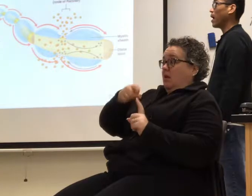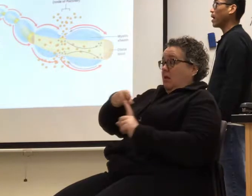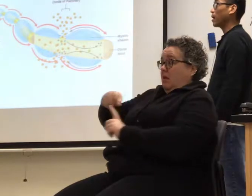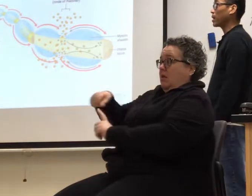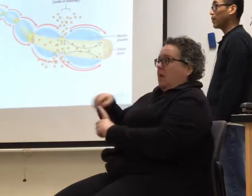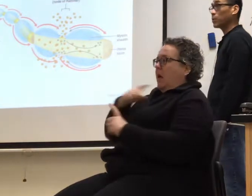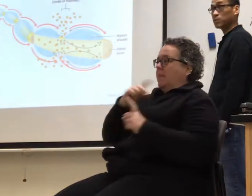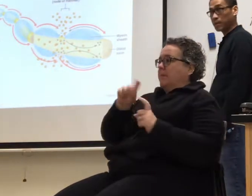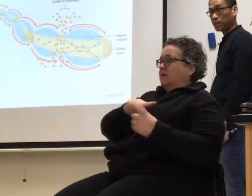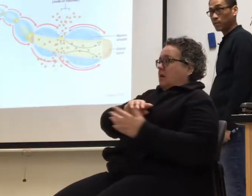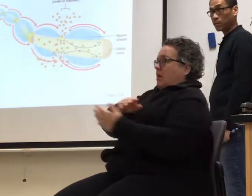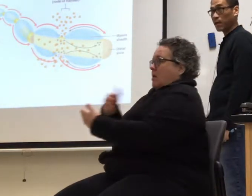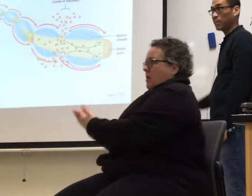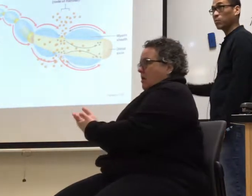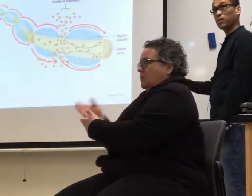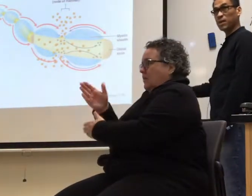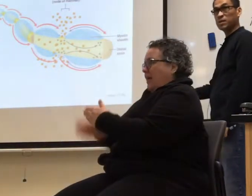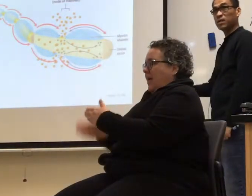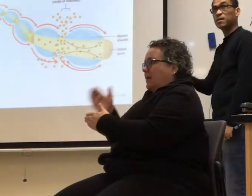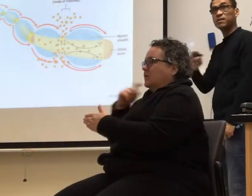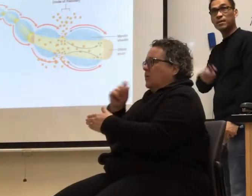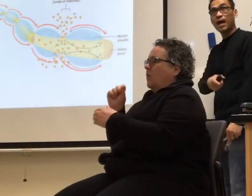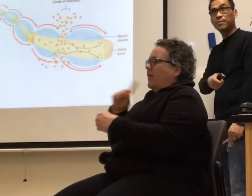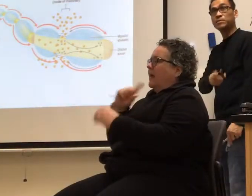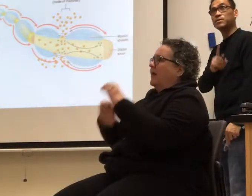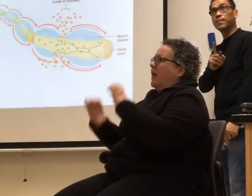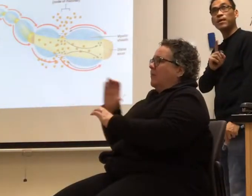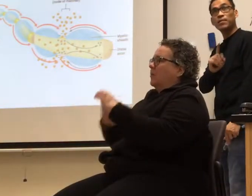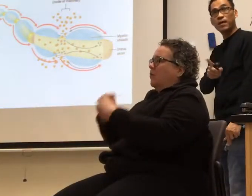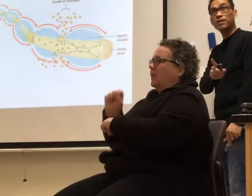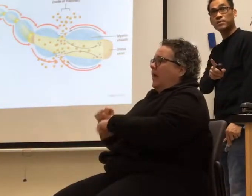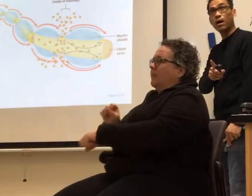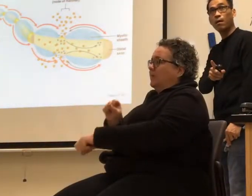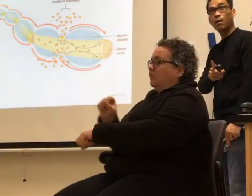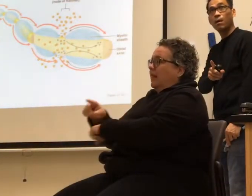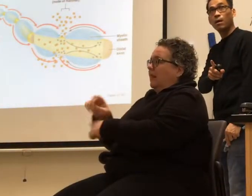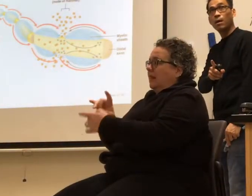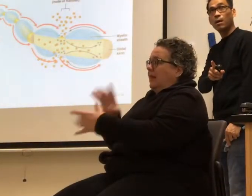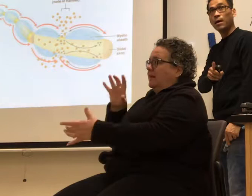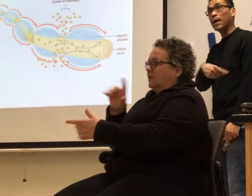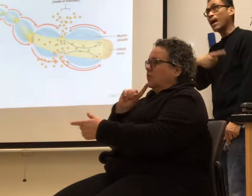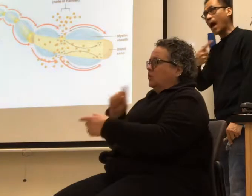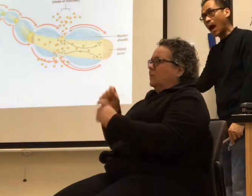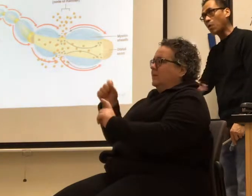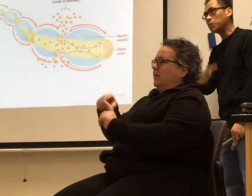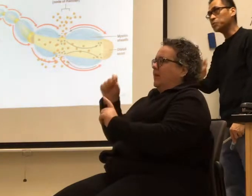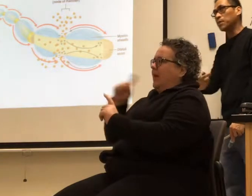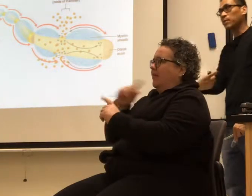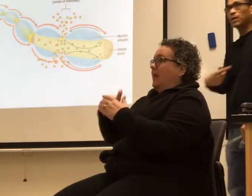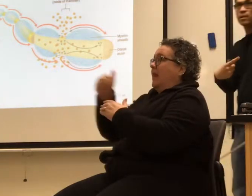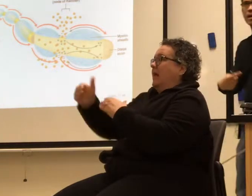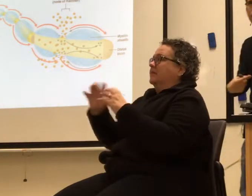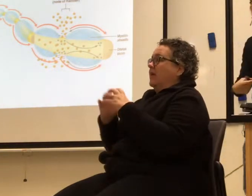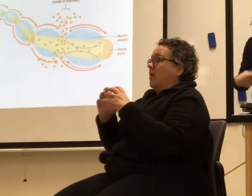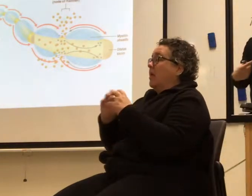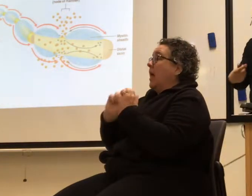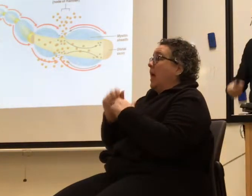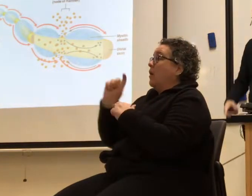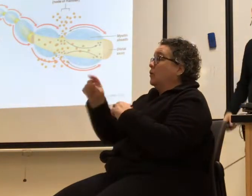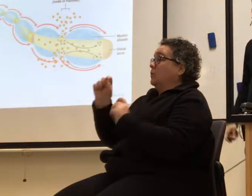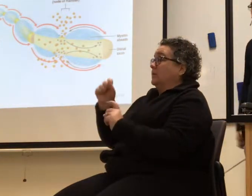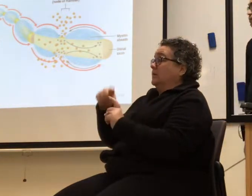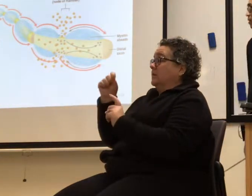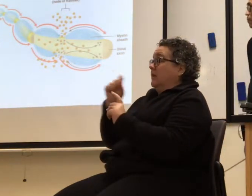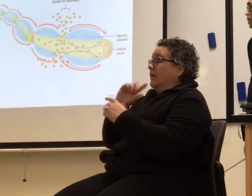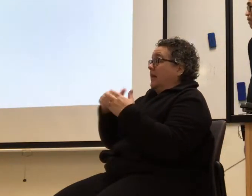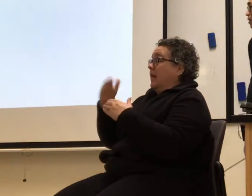so that a chemical signal can be released into the synapse to stimulate the next cell. And how you stimulate the next cell